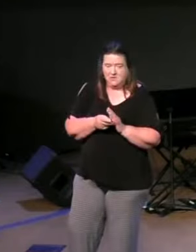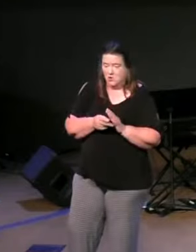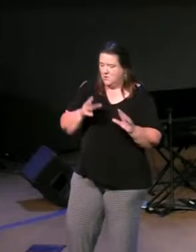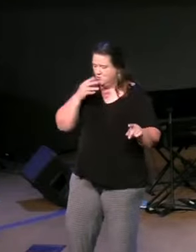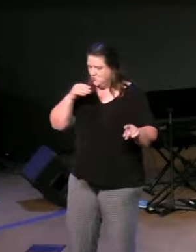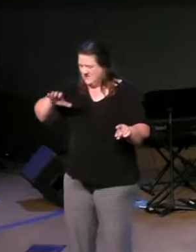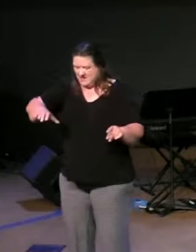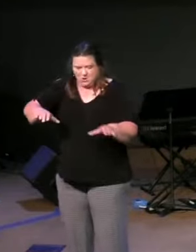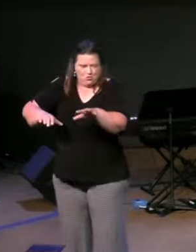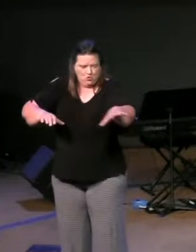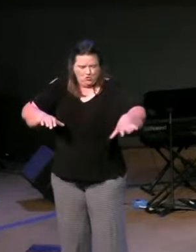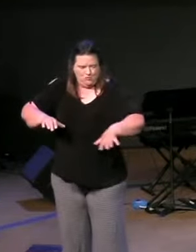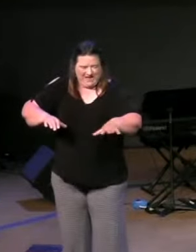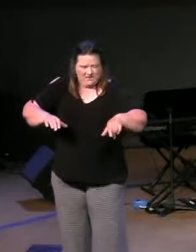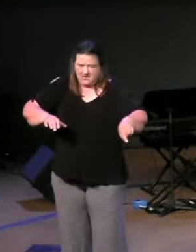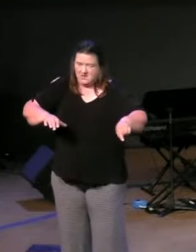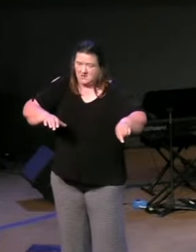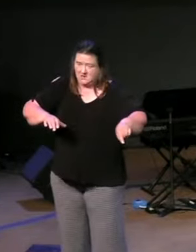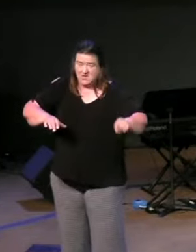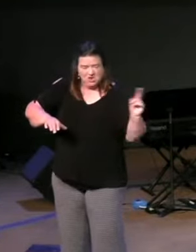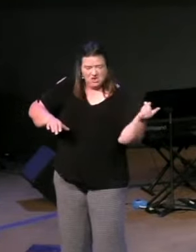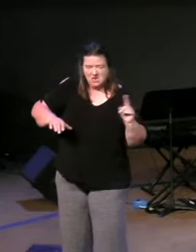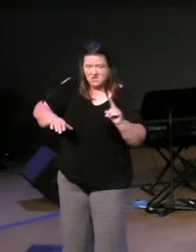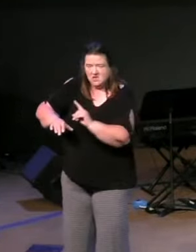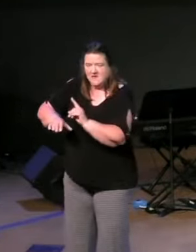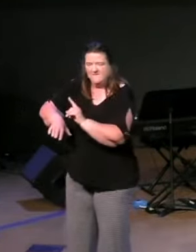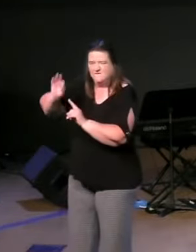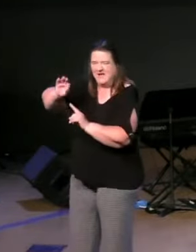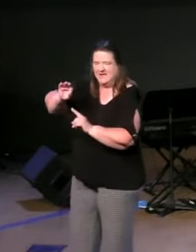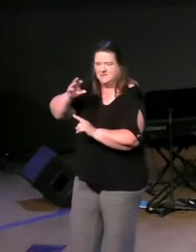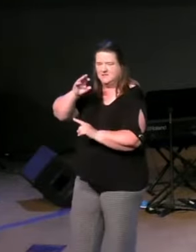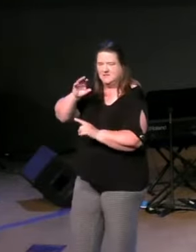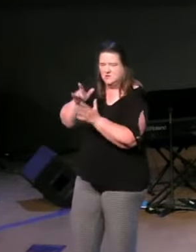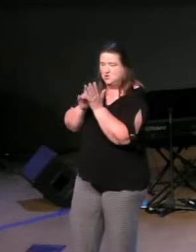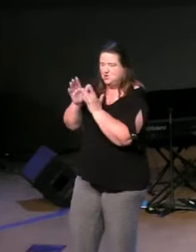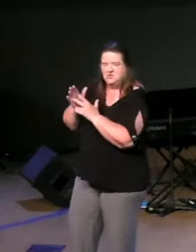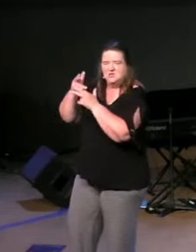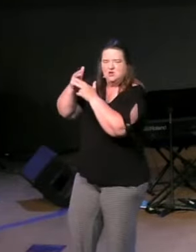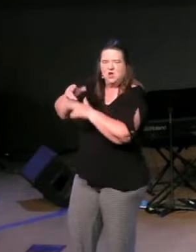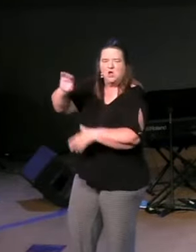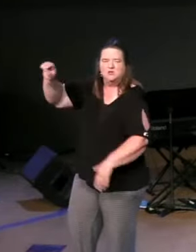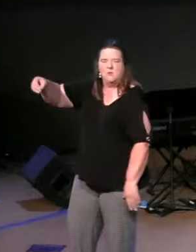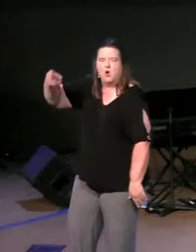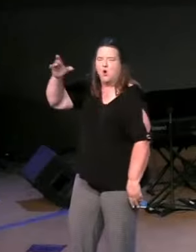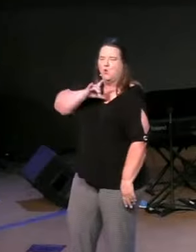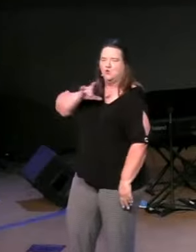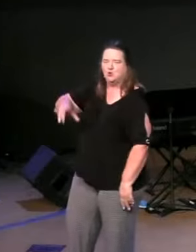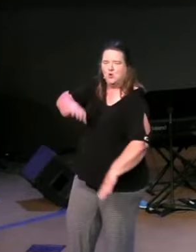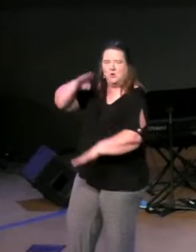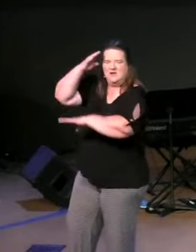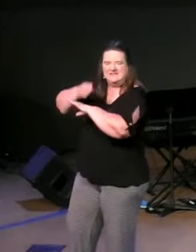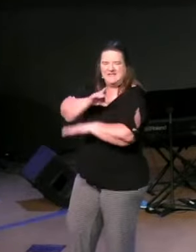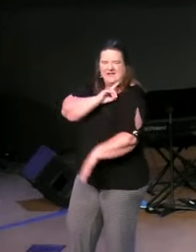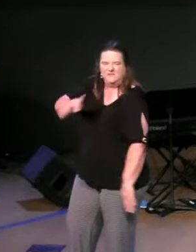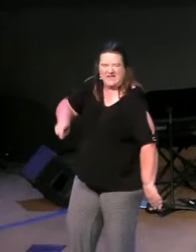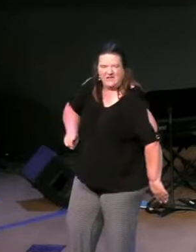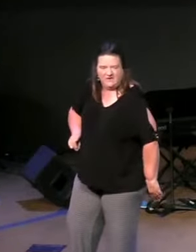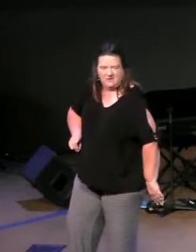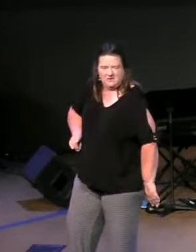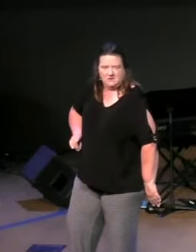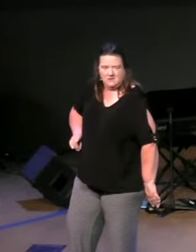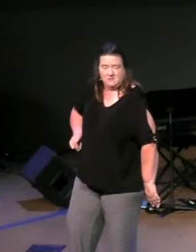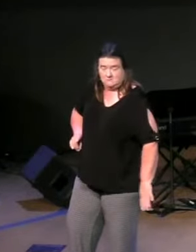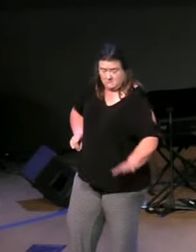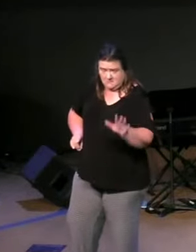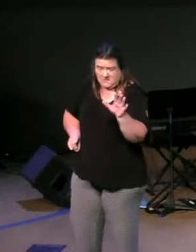area. She finds Jesus, and she calls him, "O Lord, Son of David."